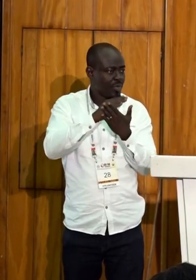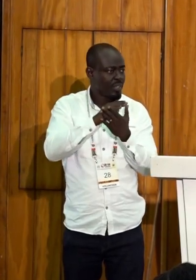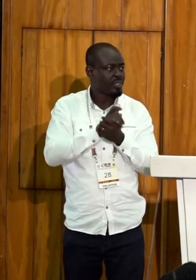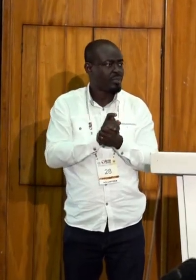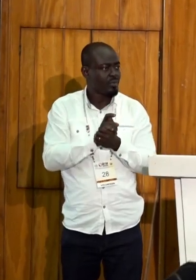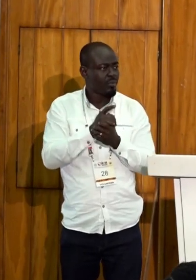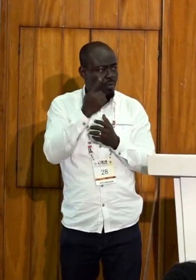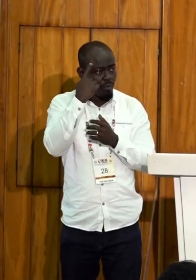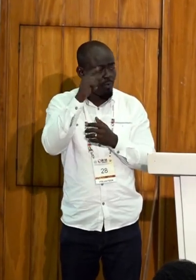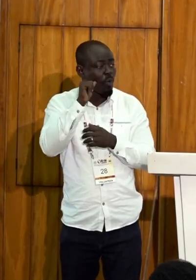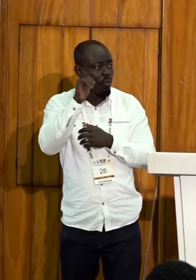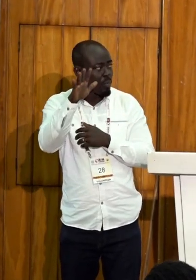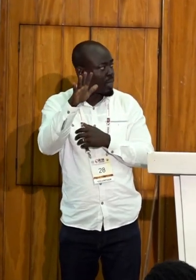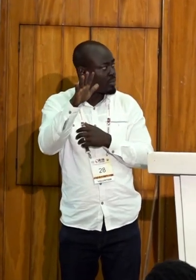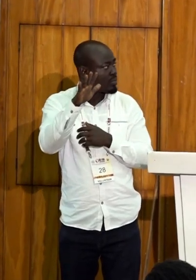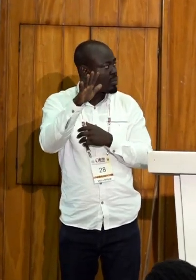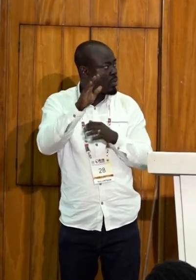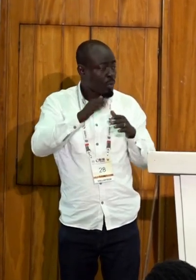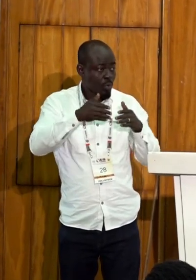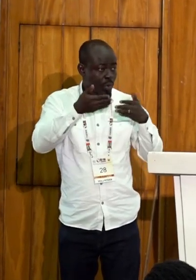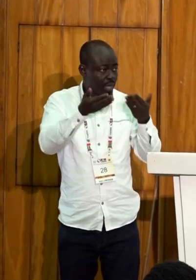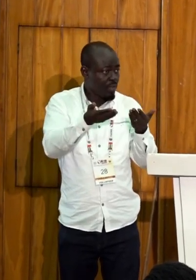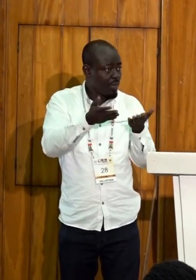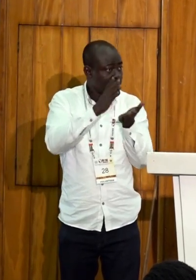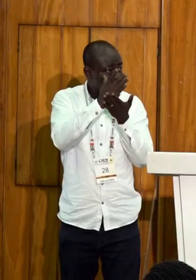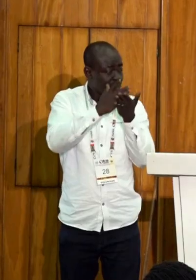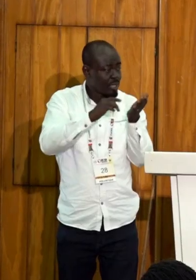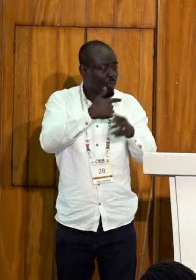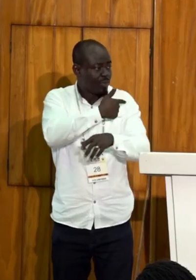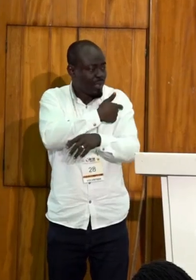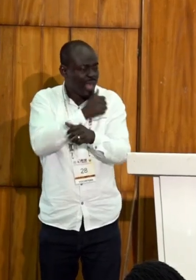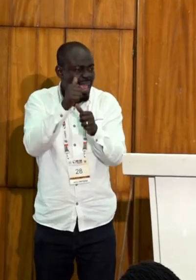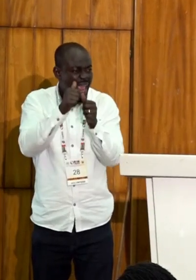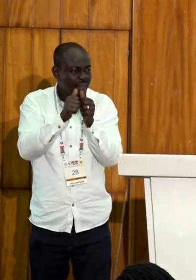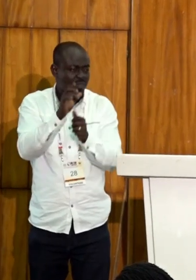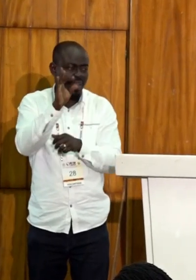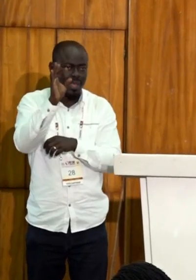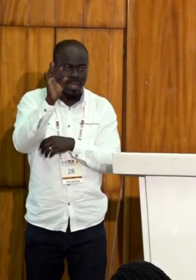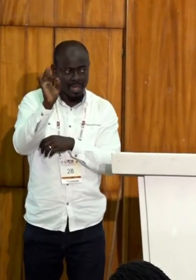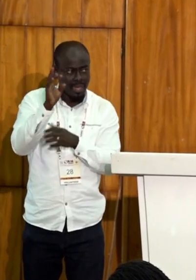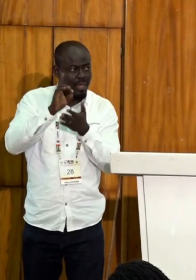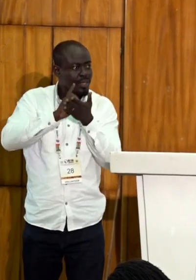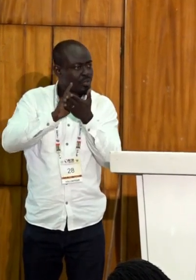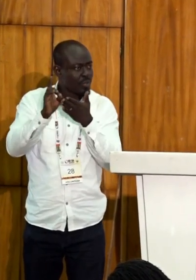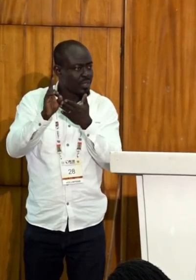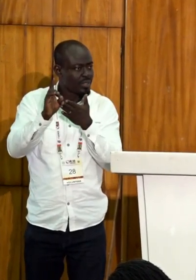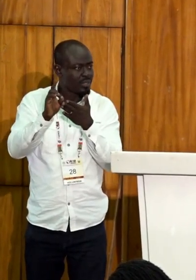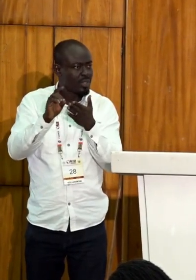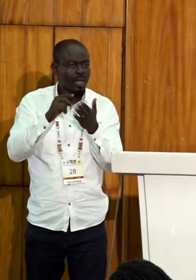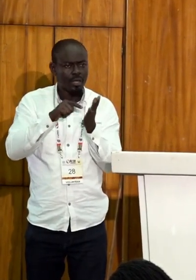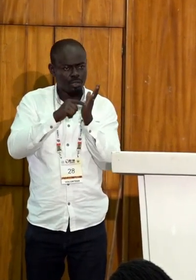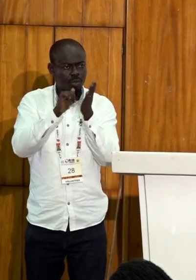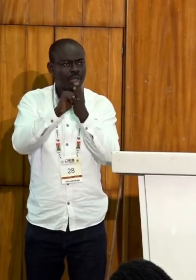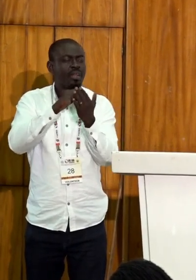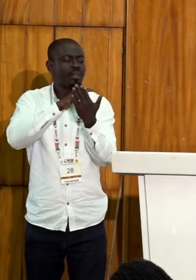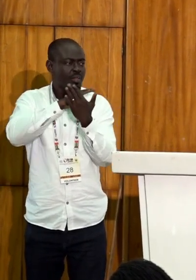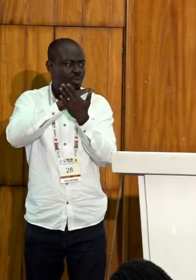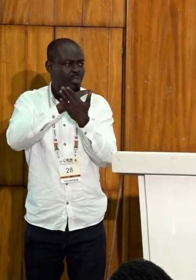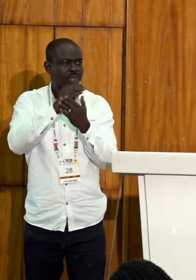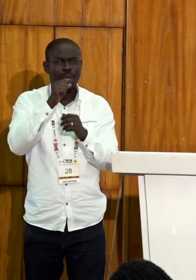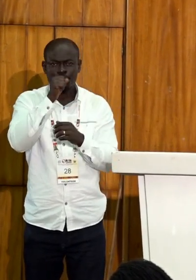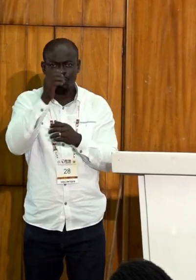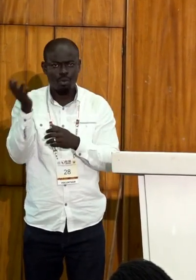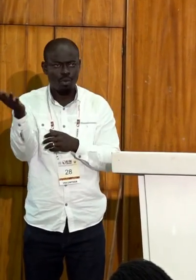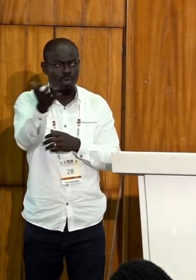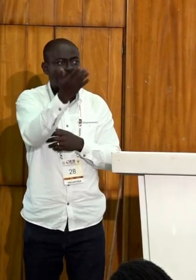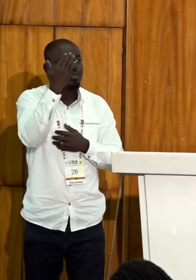HIV negative. You give them cabotegravir injection every eight weeks, and it shows this prevention. I'm sure you're aware of that.